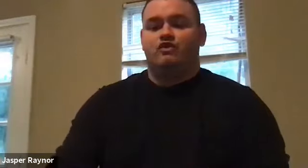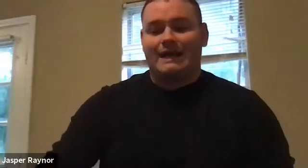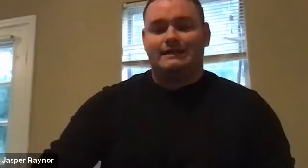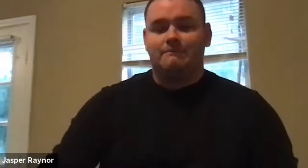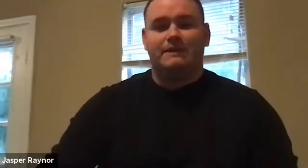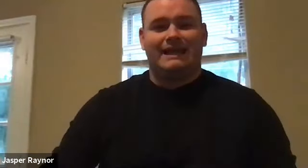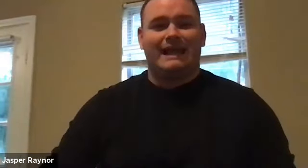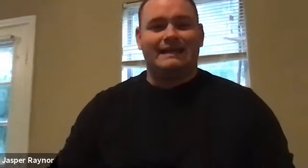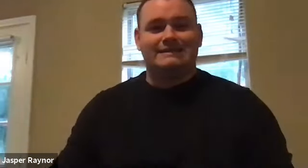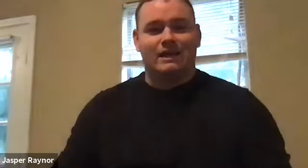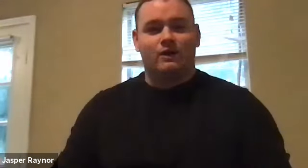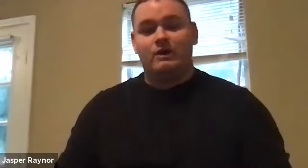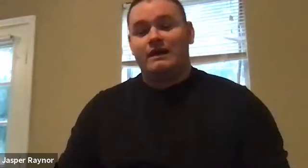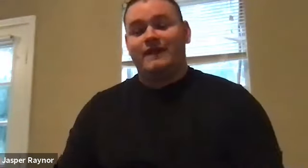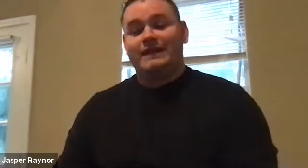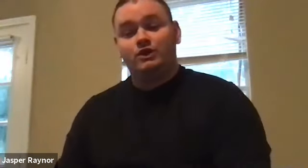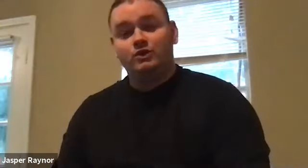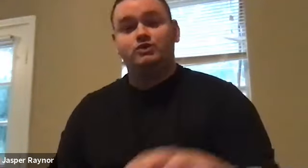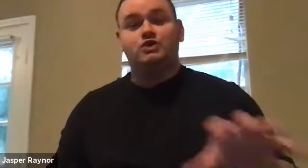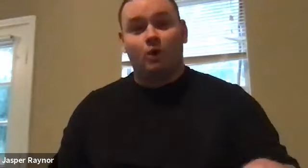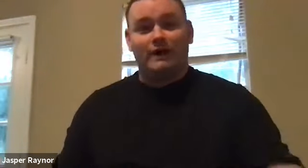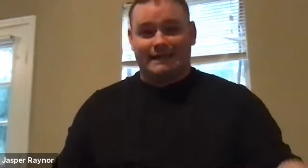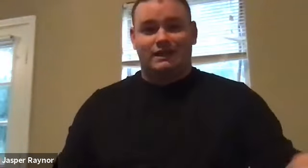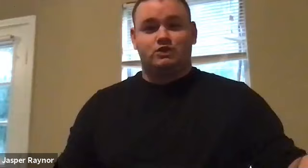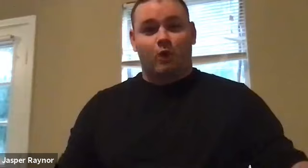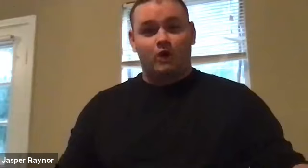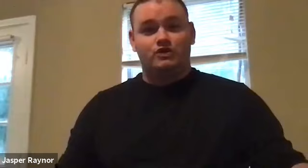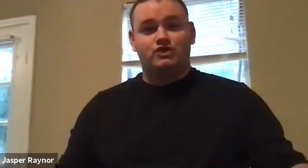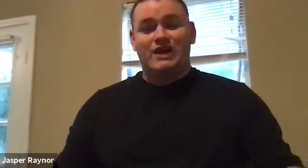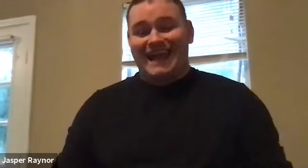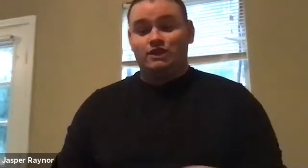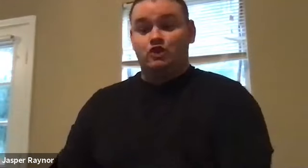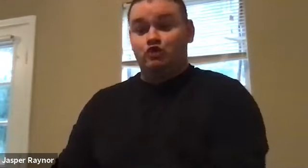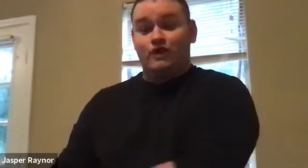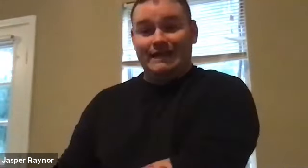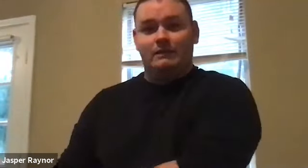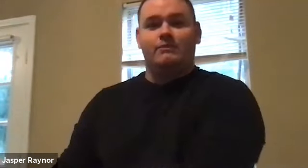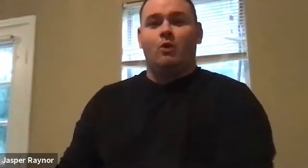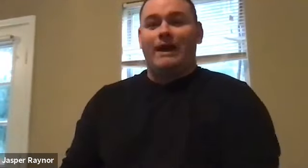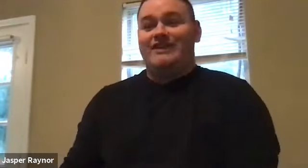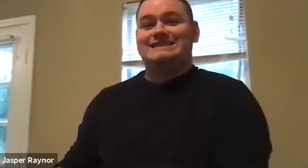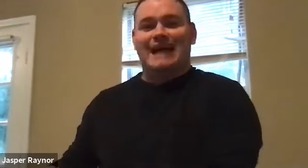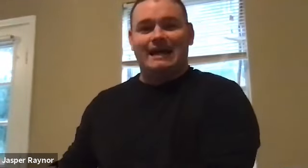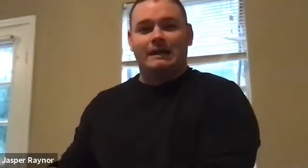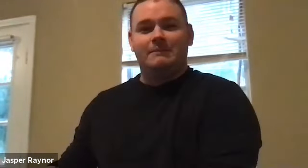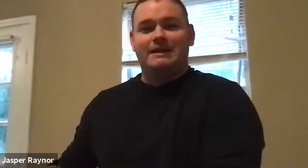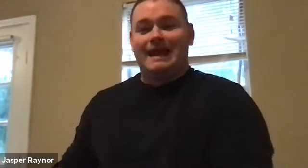write in ASL, they use your English words and you read them the way they sign them. And